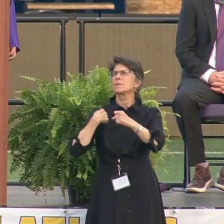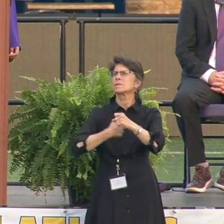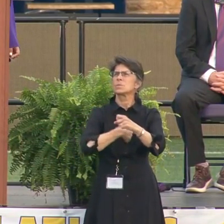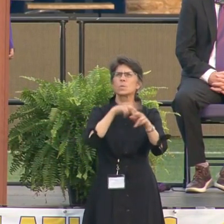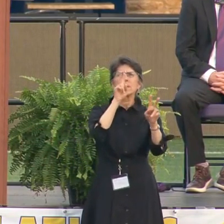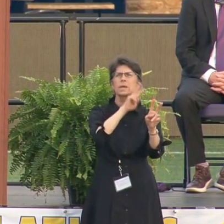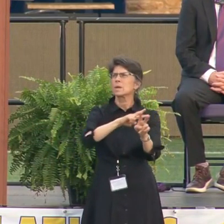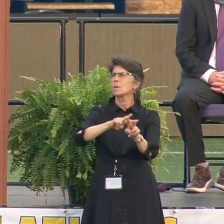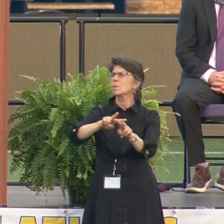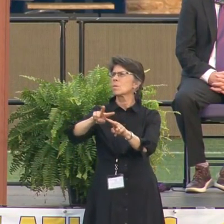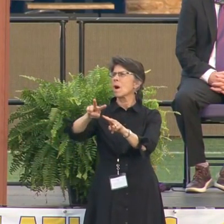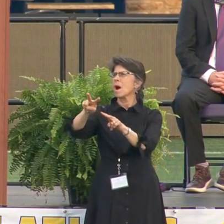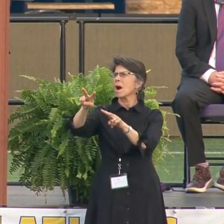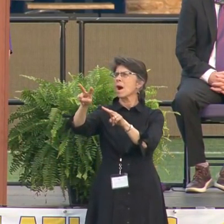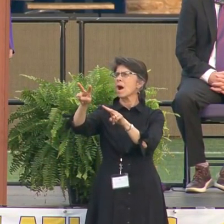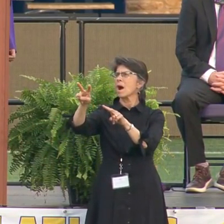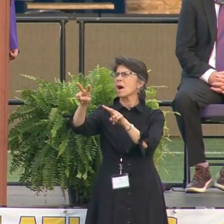ramparts we